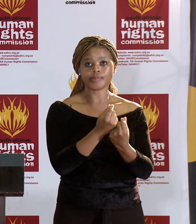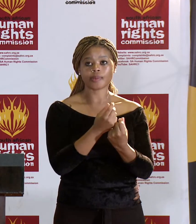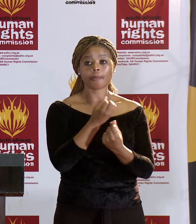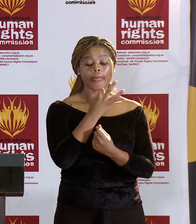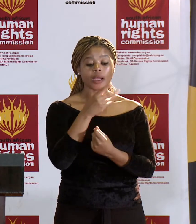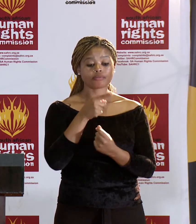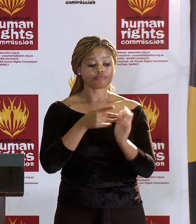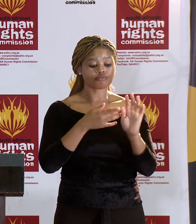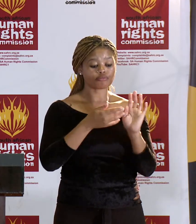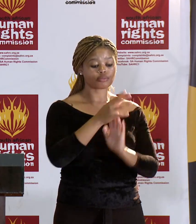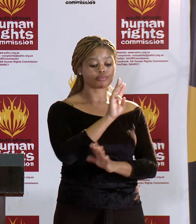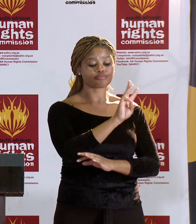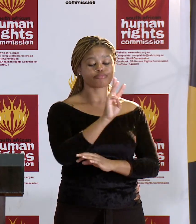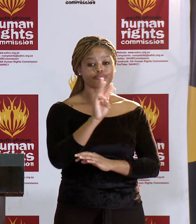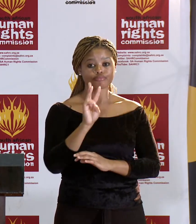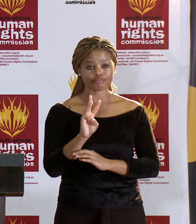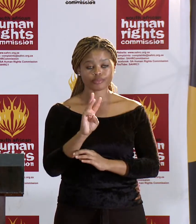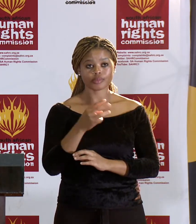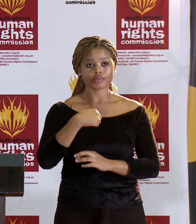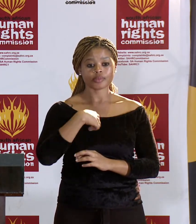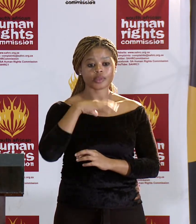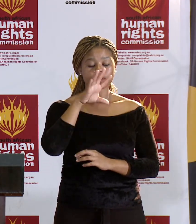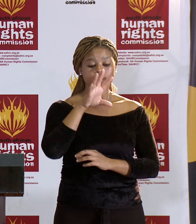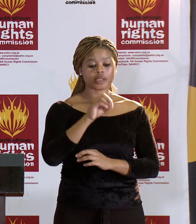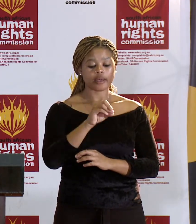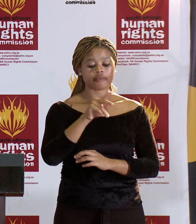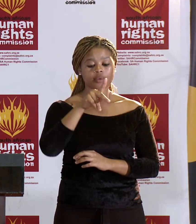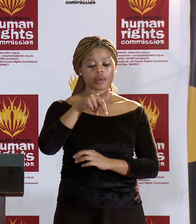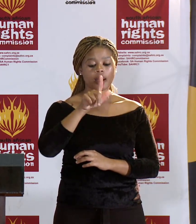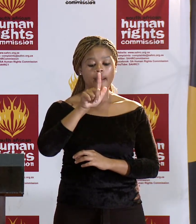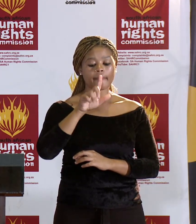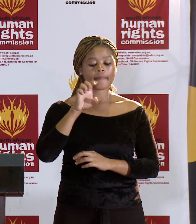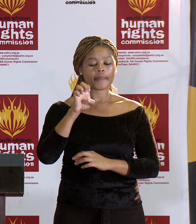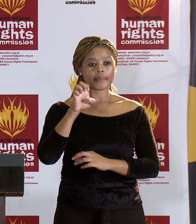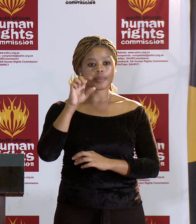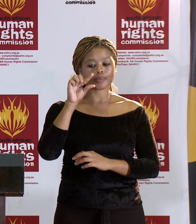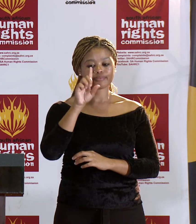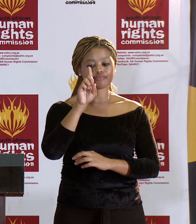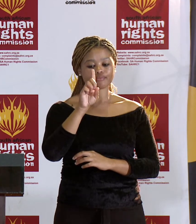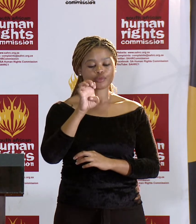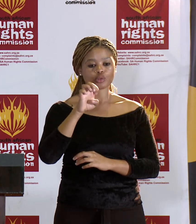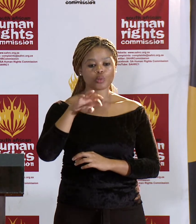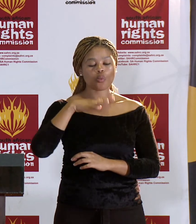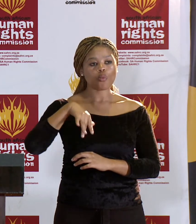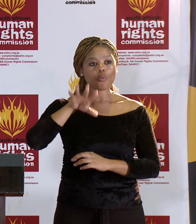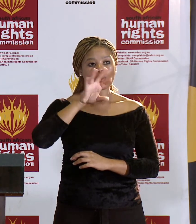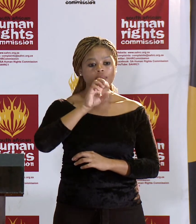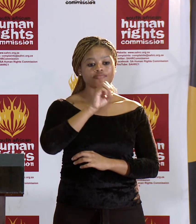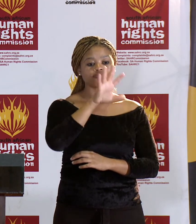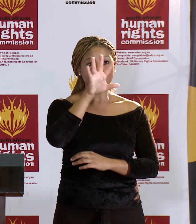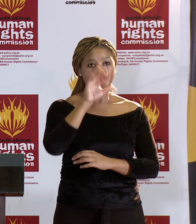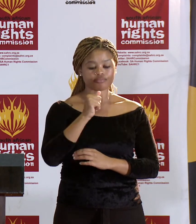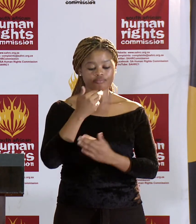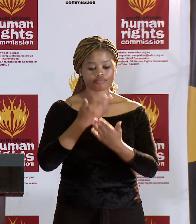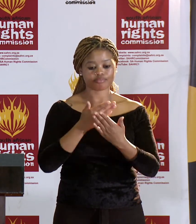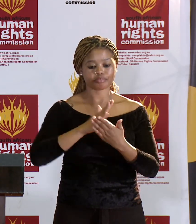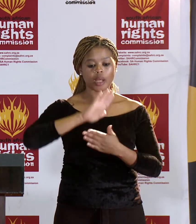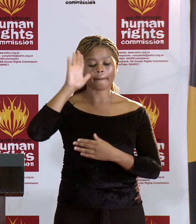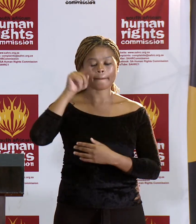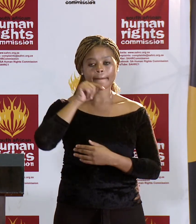Well, if you go on our website, there is a pledge that every South African, hopefully, will be